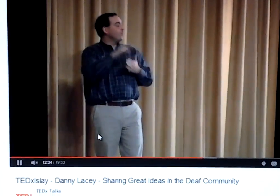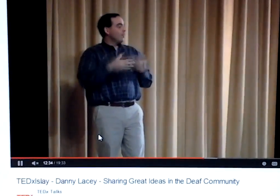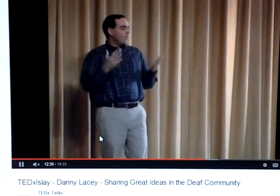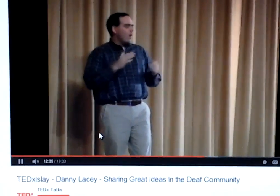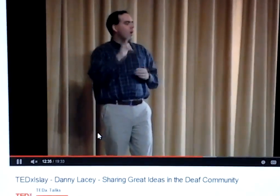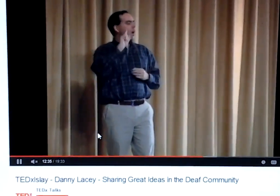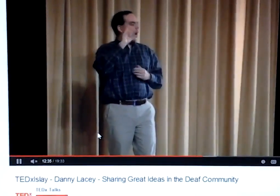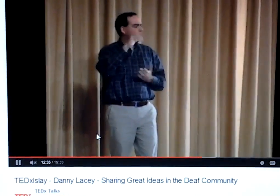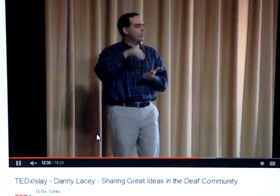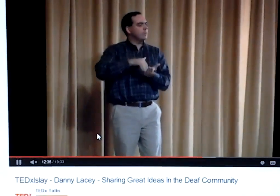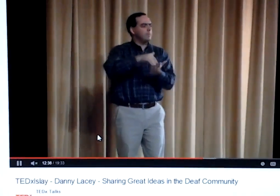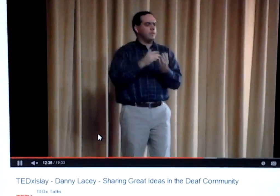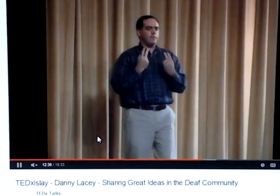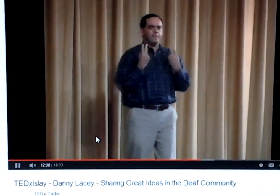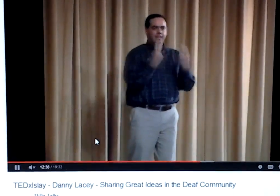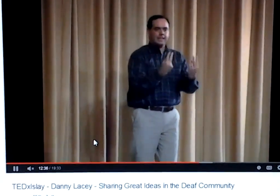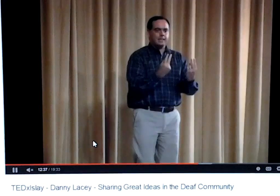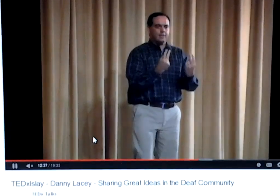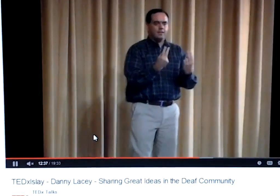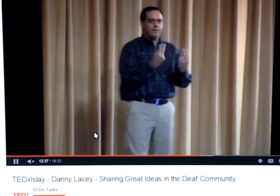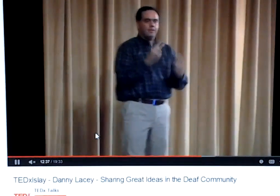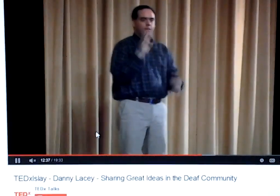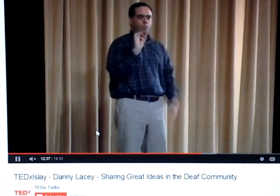With the progression of internet before that,